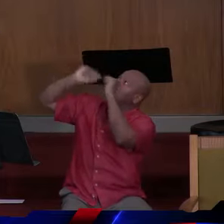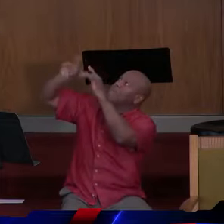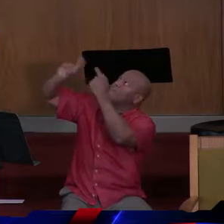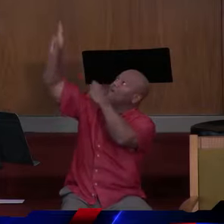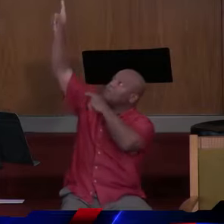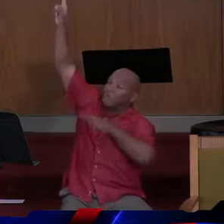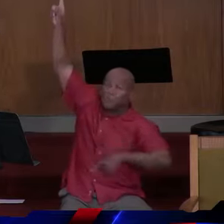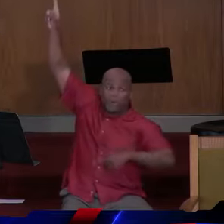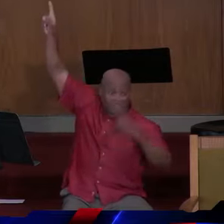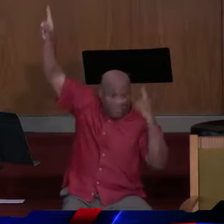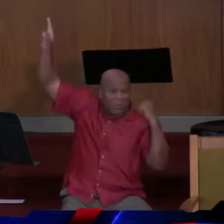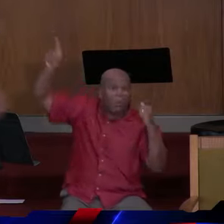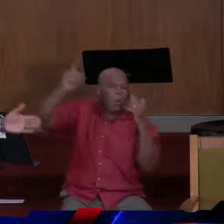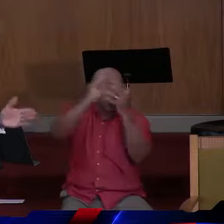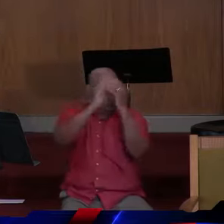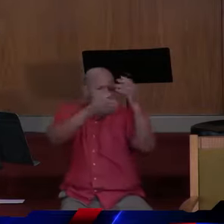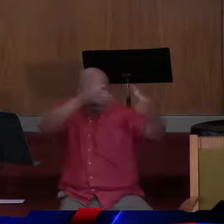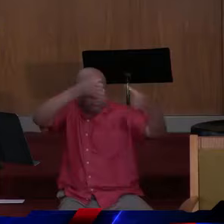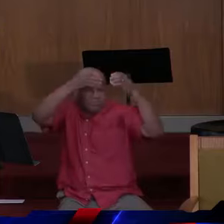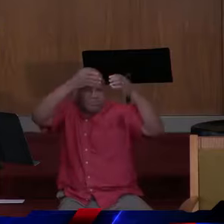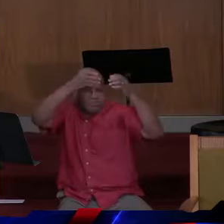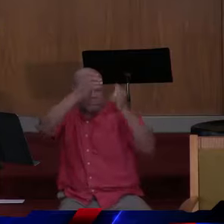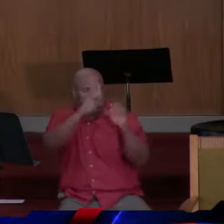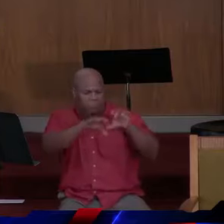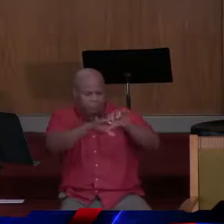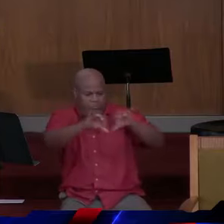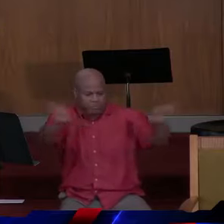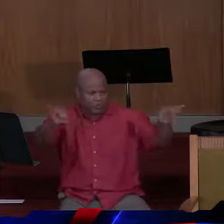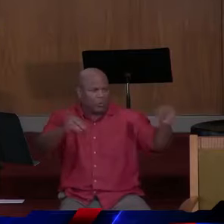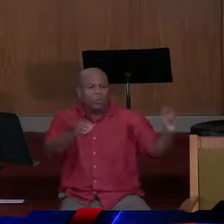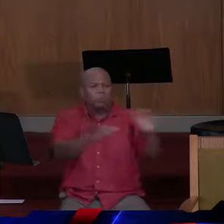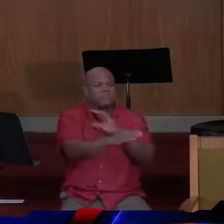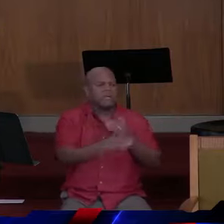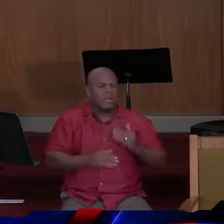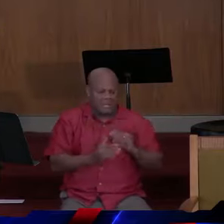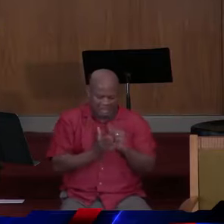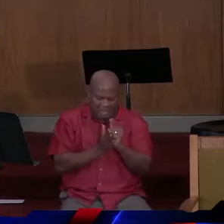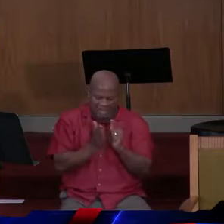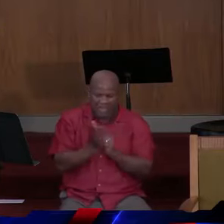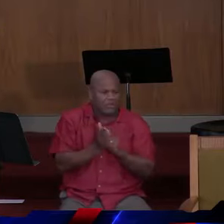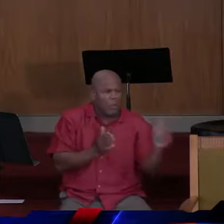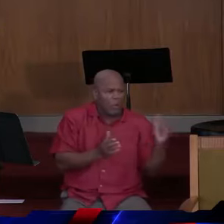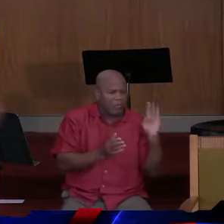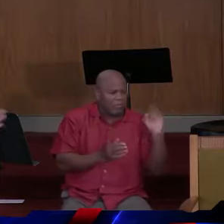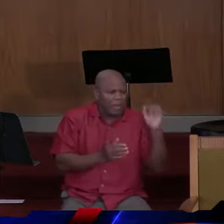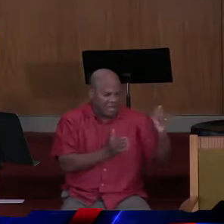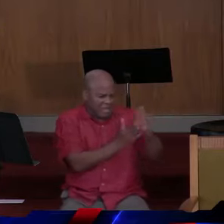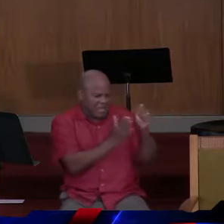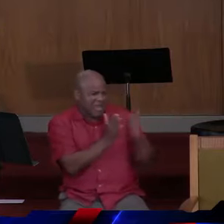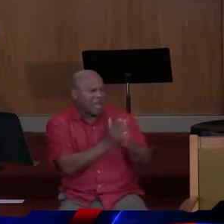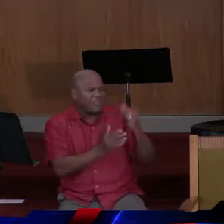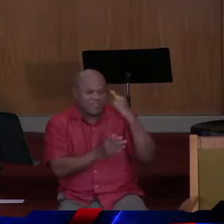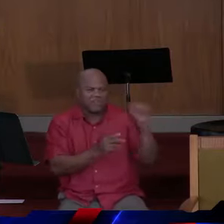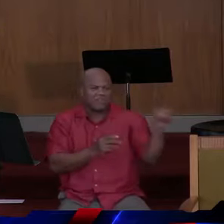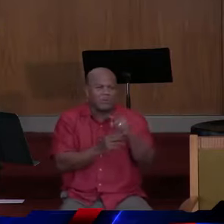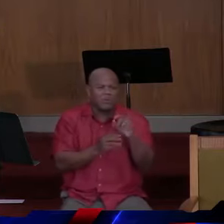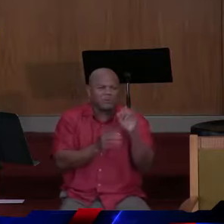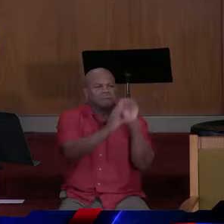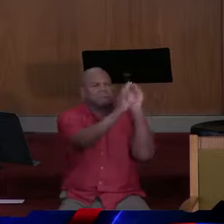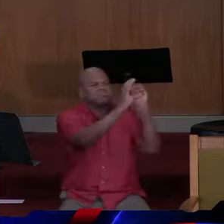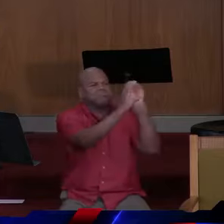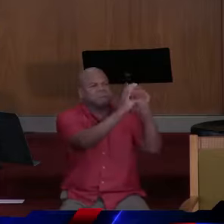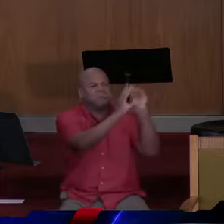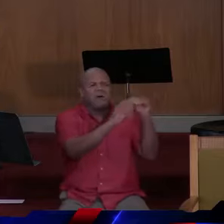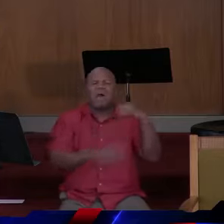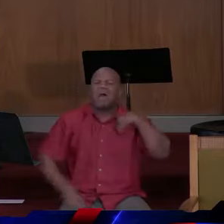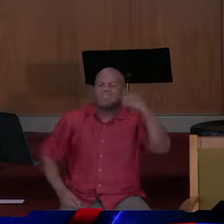know you think it comes from your degree. I know you think it comes from your business license. I know you think it comes from your bank account. I know you think it comes from your stock portfolio.